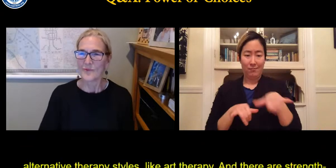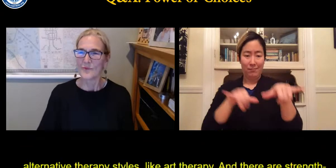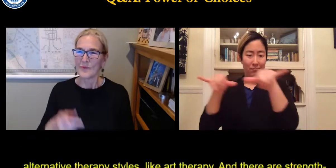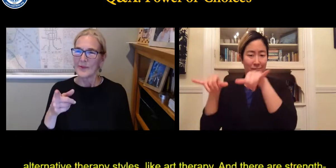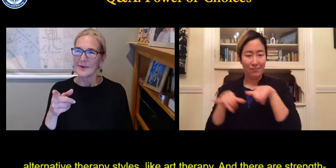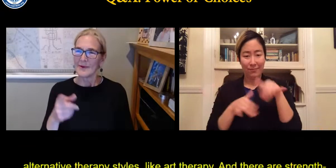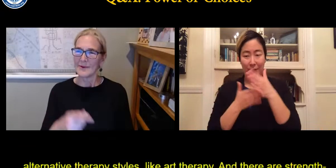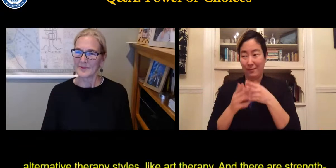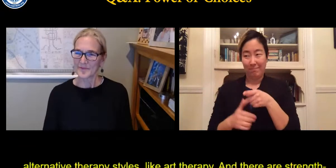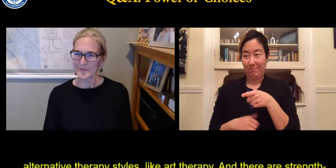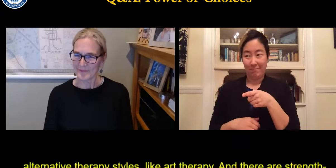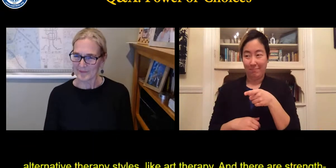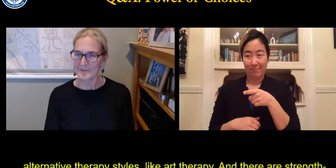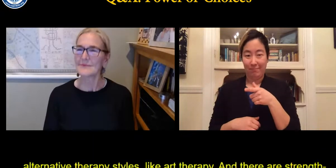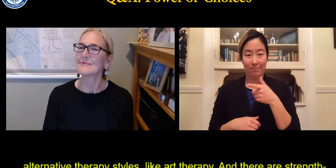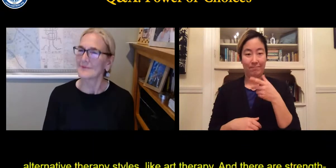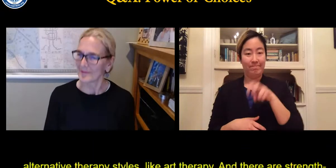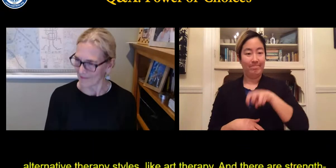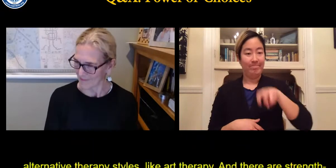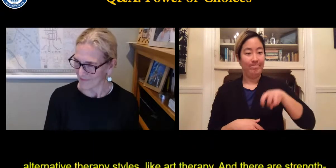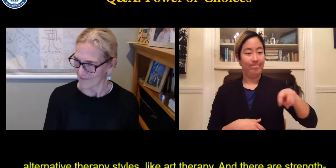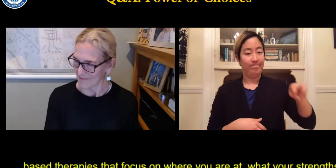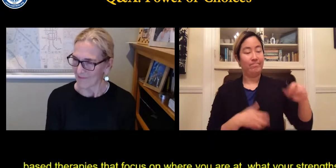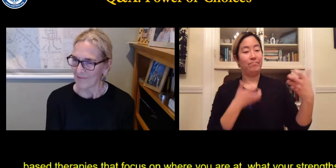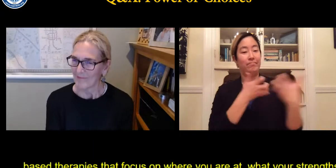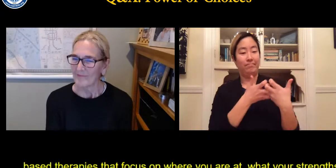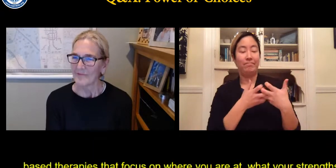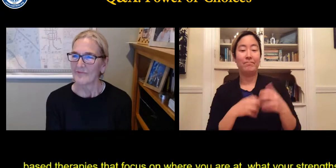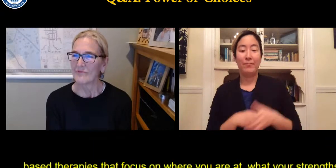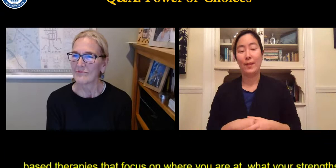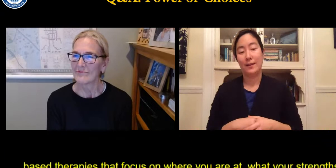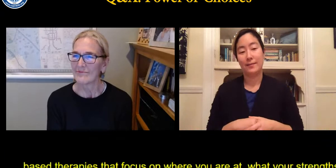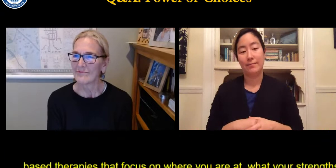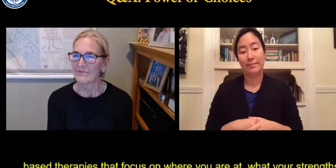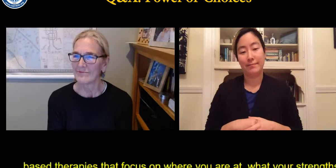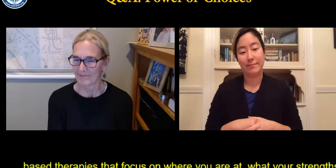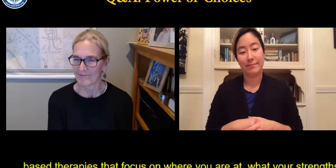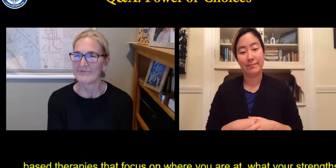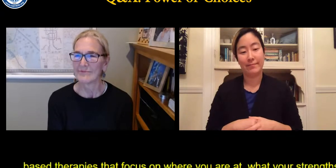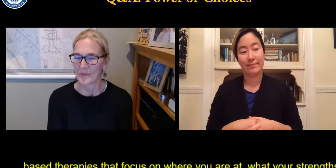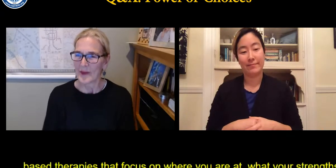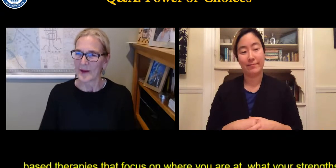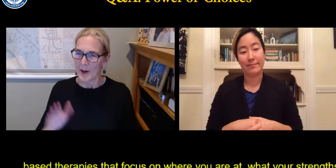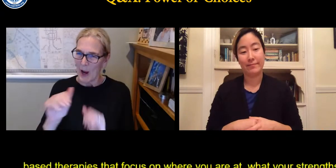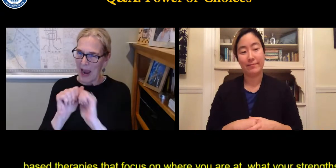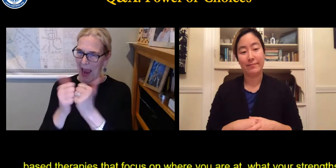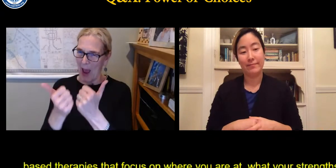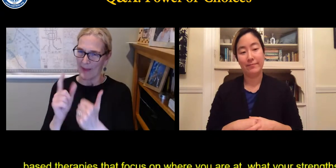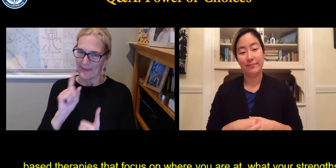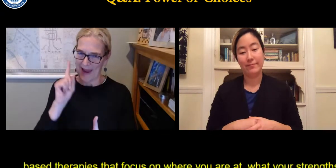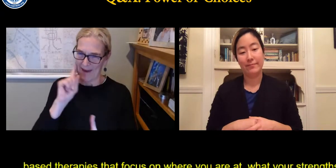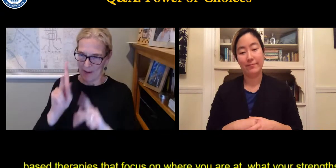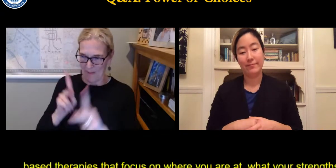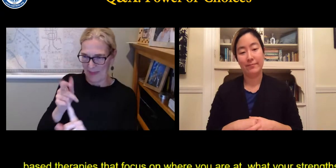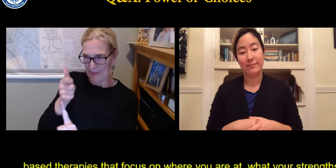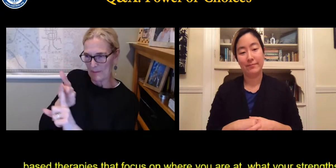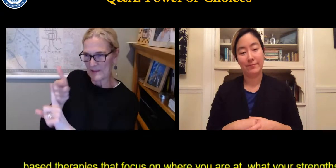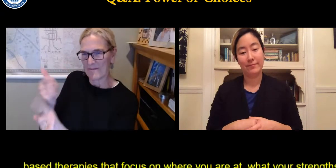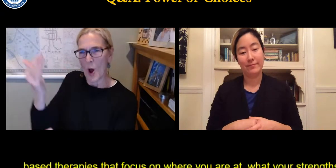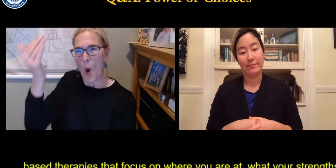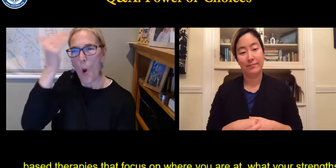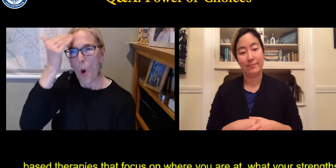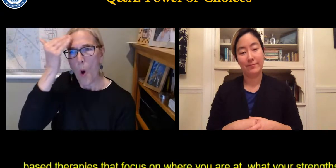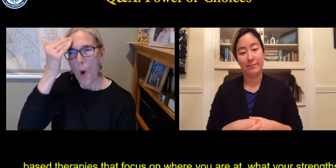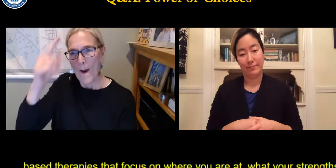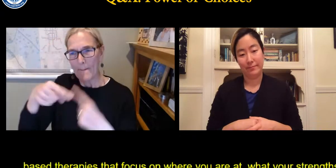make the decision about what works for you as a person. Because again, it's not one size fits